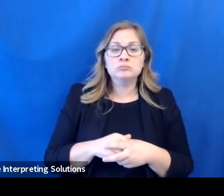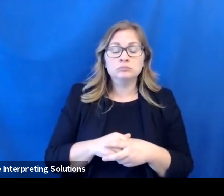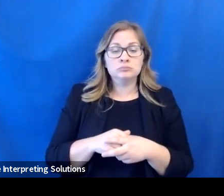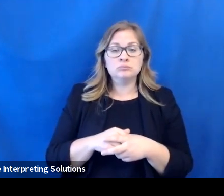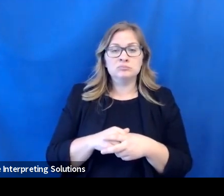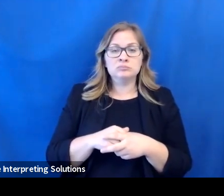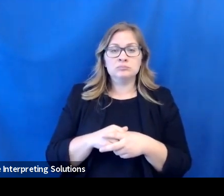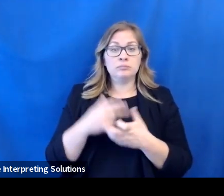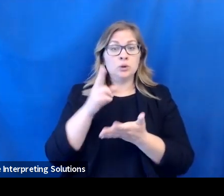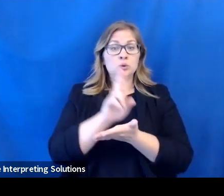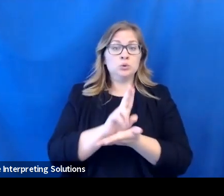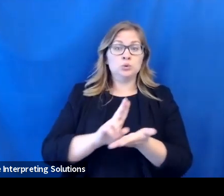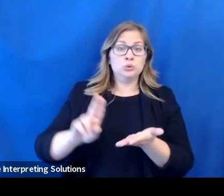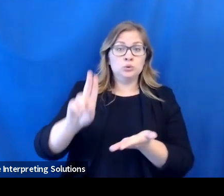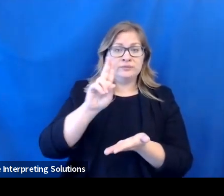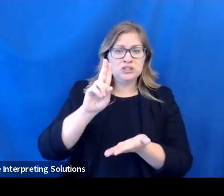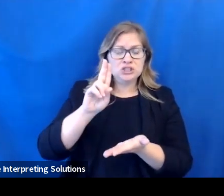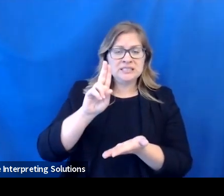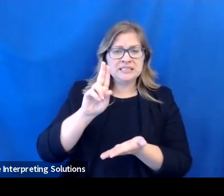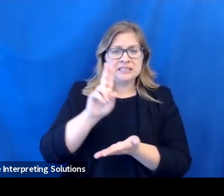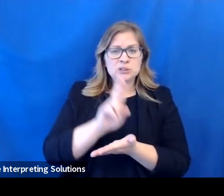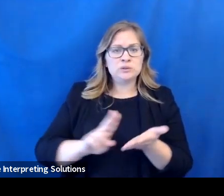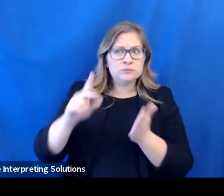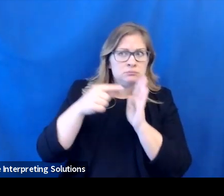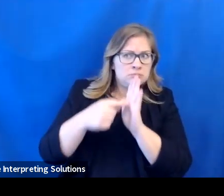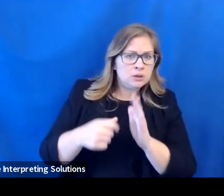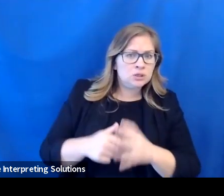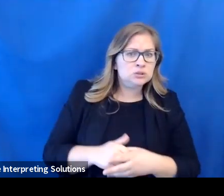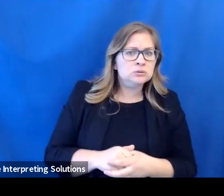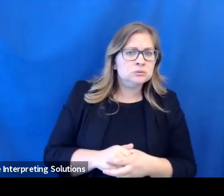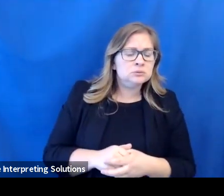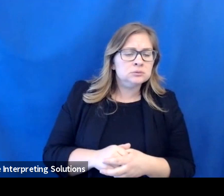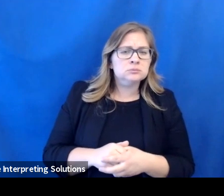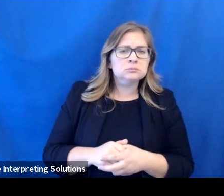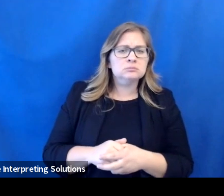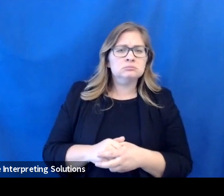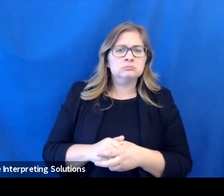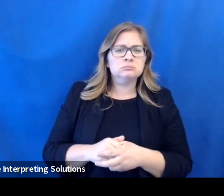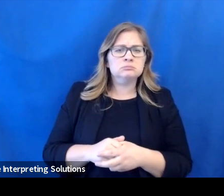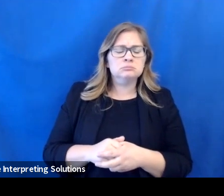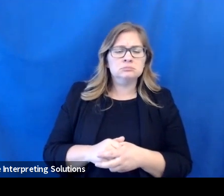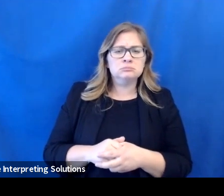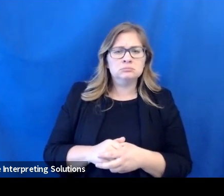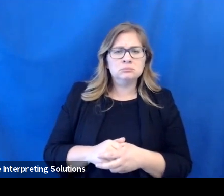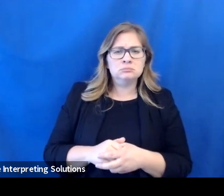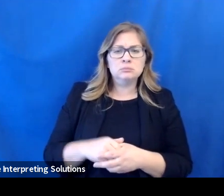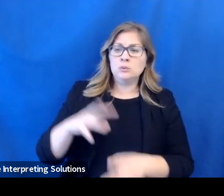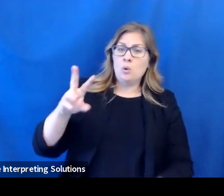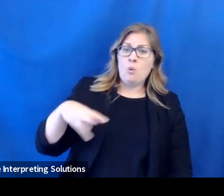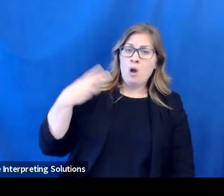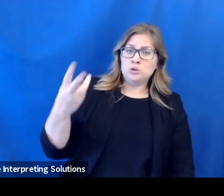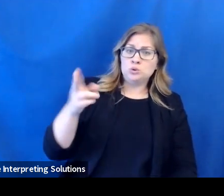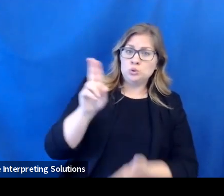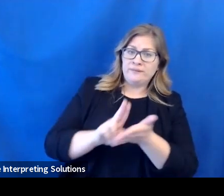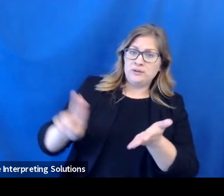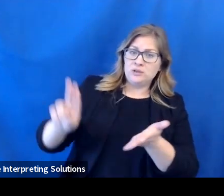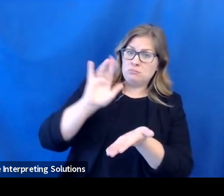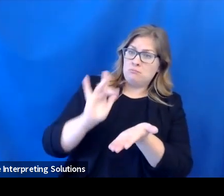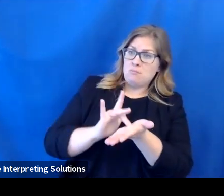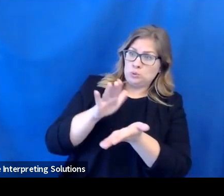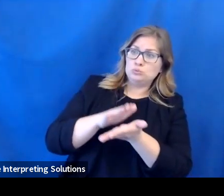you talk a little bit about the narrative that has developed that is coming out of the Washington University Medical School model,